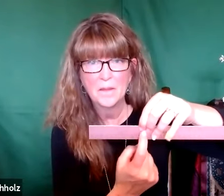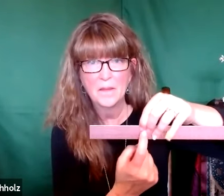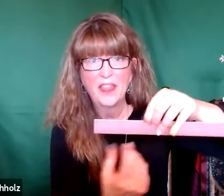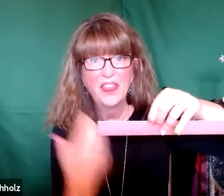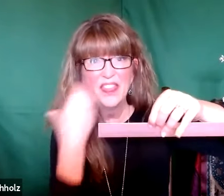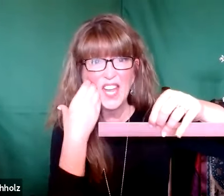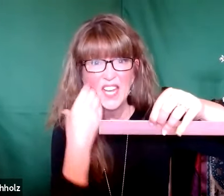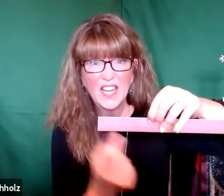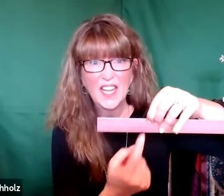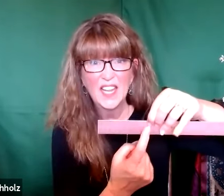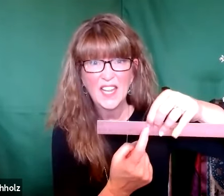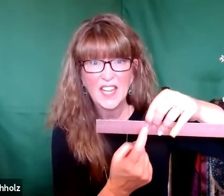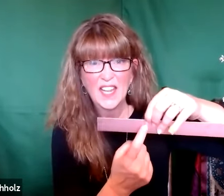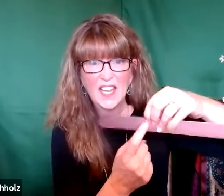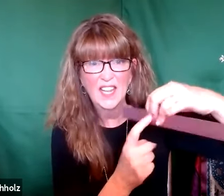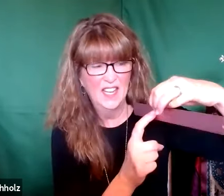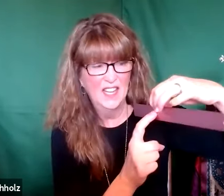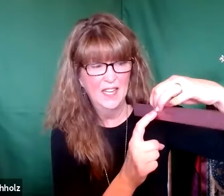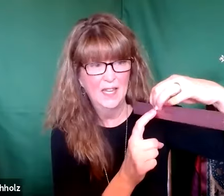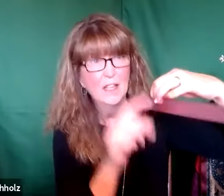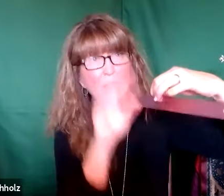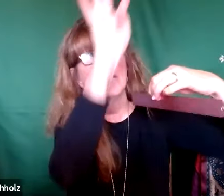So from there to that is one thick curtain.